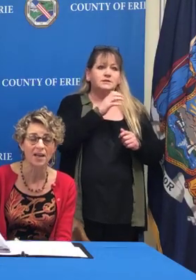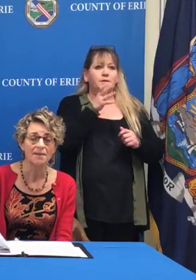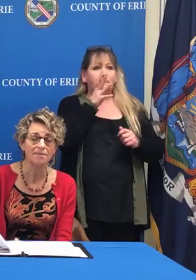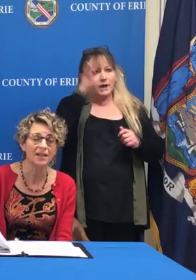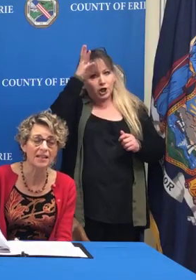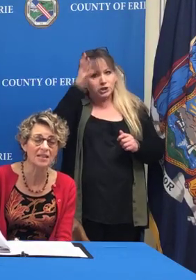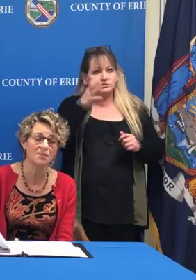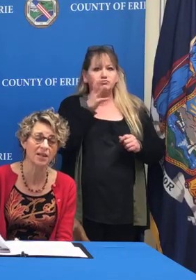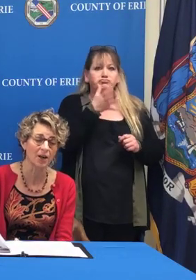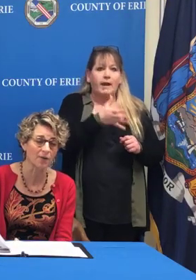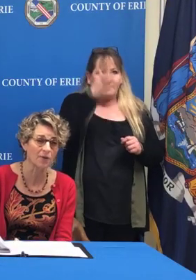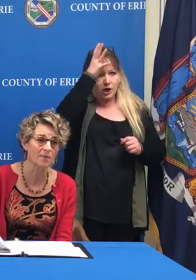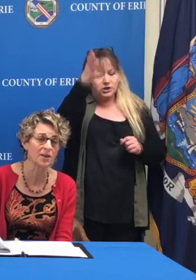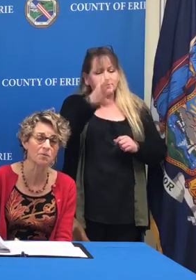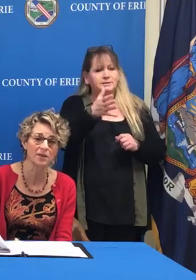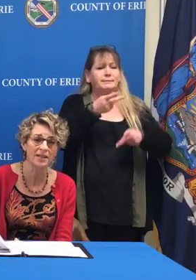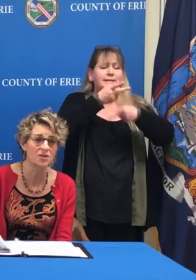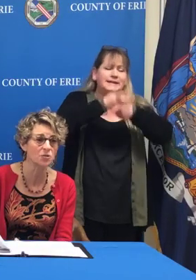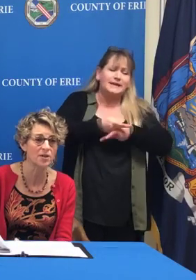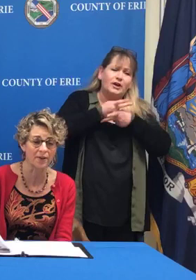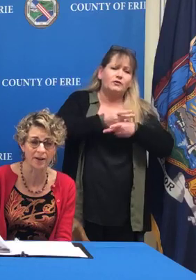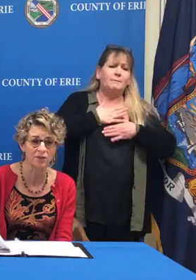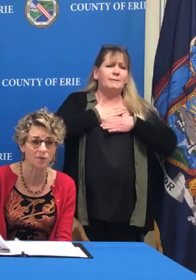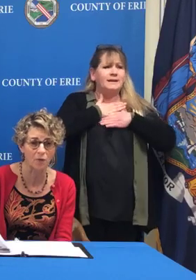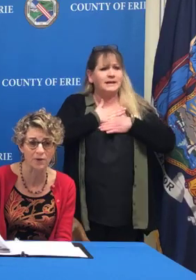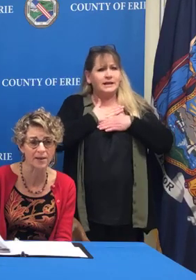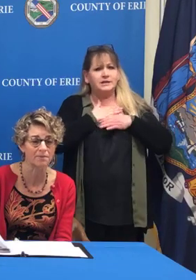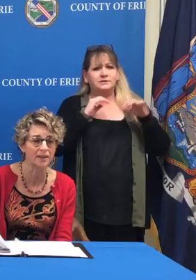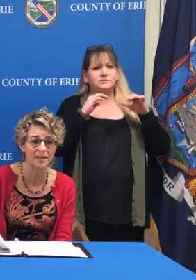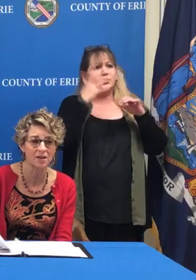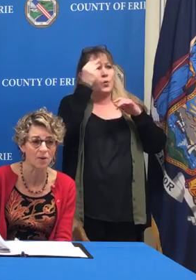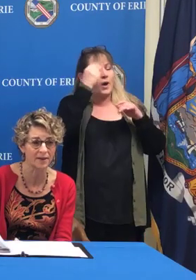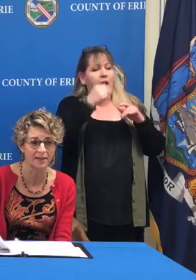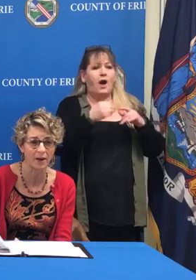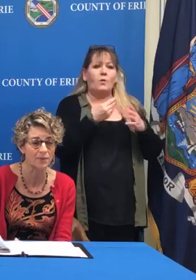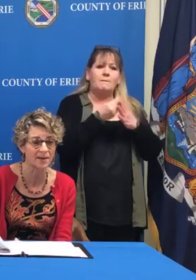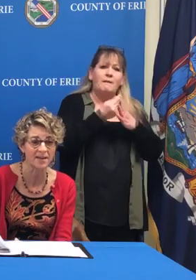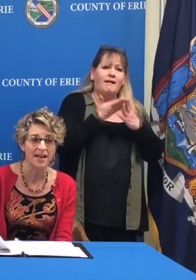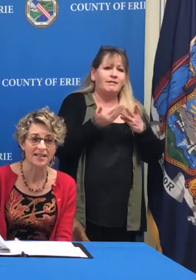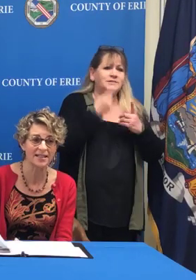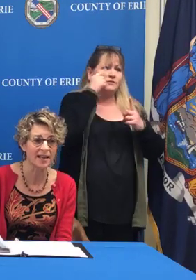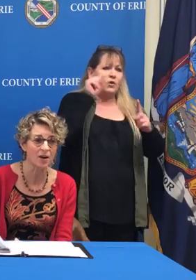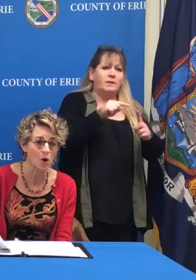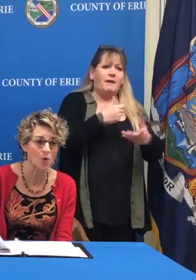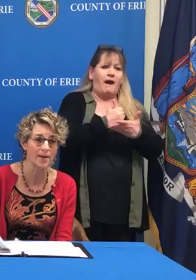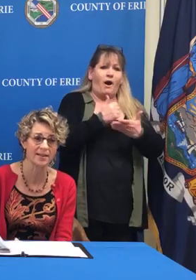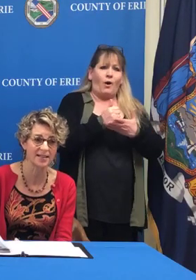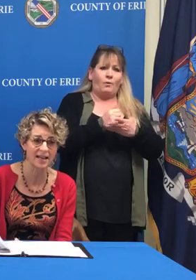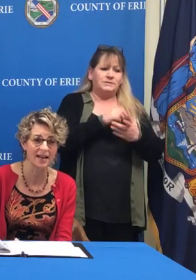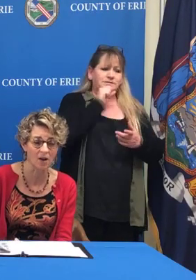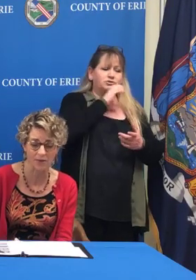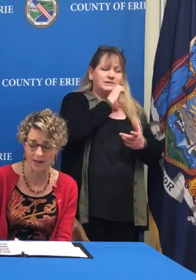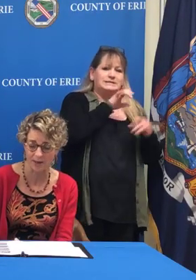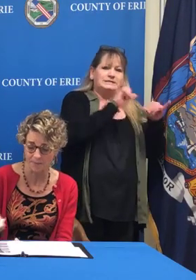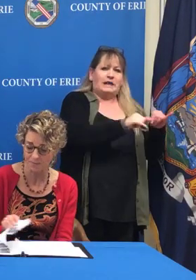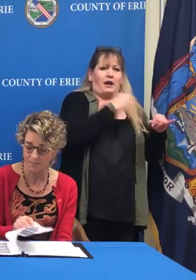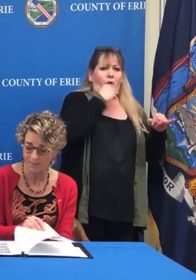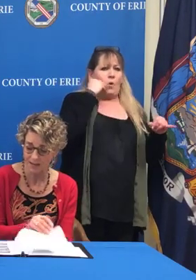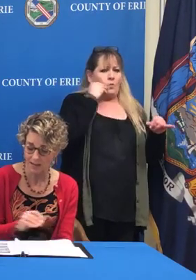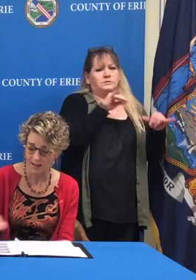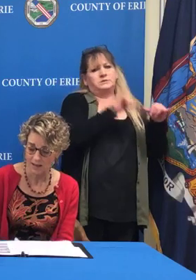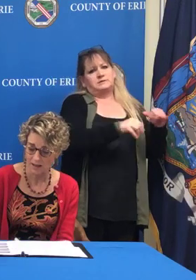home, please be careful. Please do their errands for them. Please help them stay at home and stay healthy.